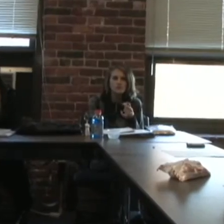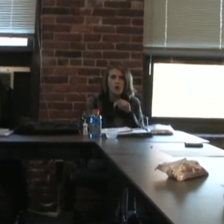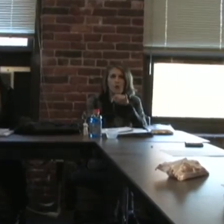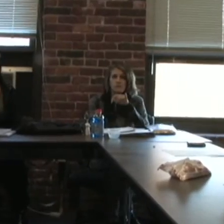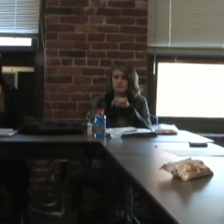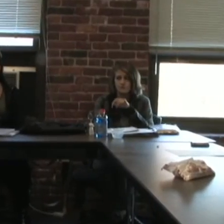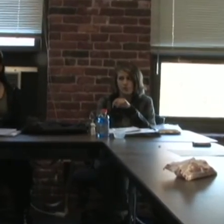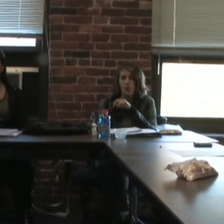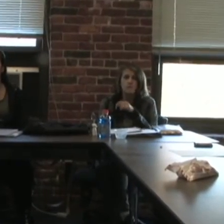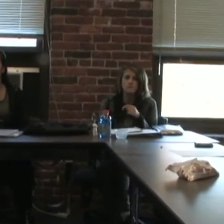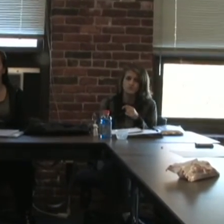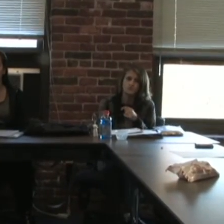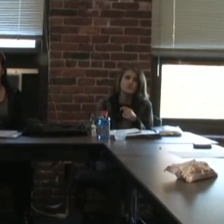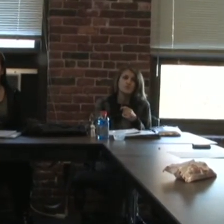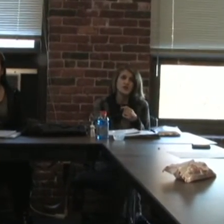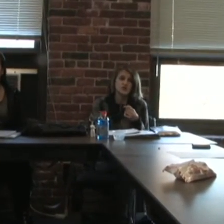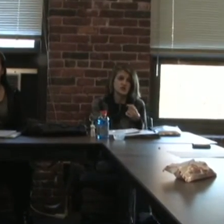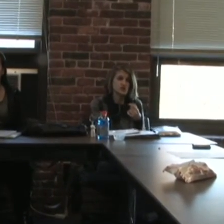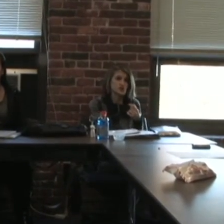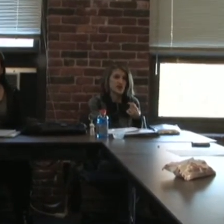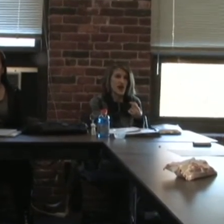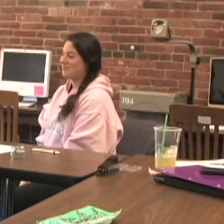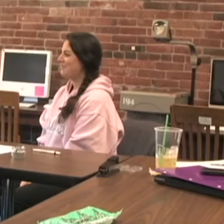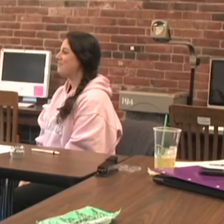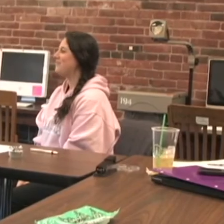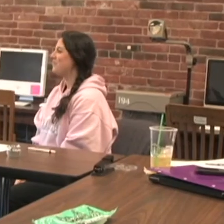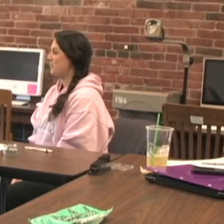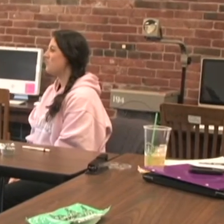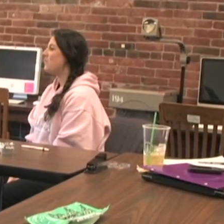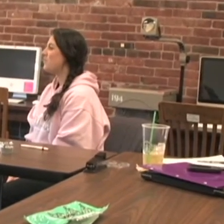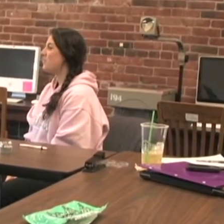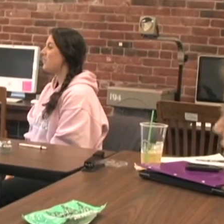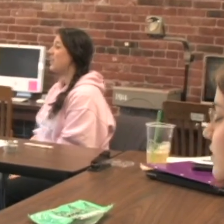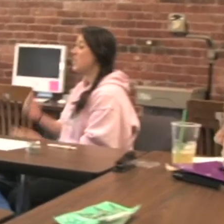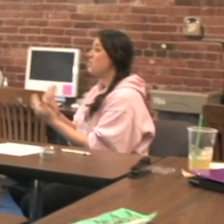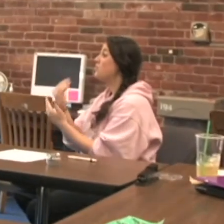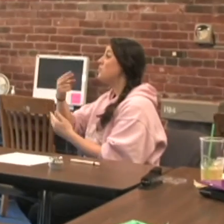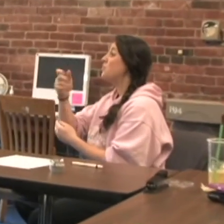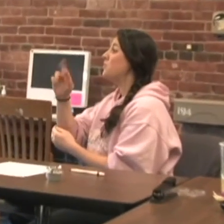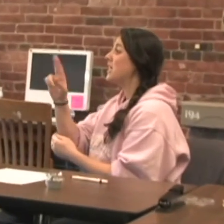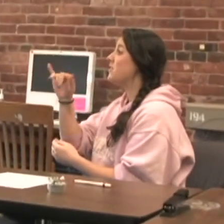students will nonetheless make a difference in the lives of deaf people in the future. I'm excited to see the new Harry Potter movie.